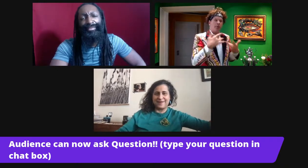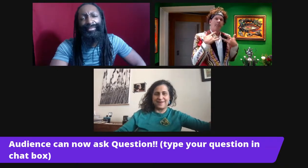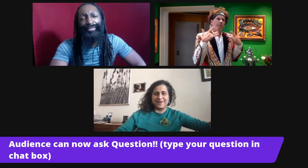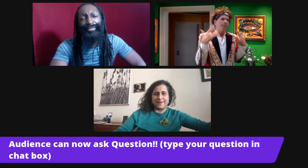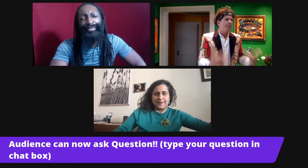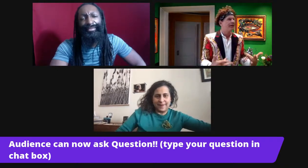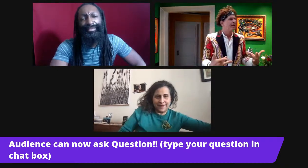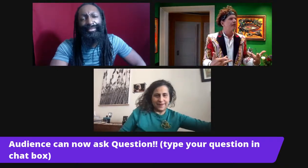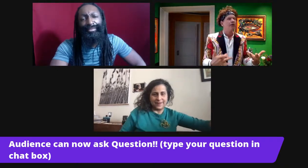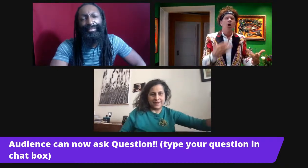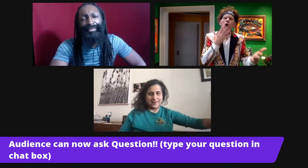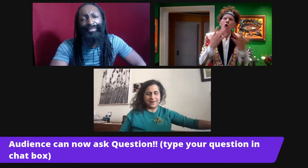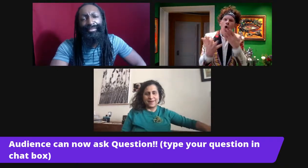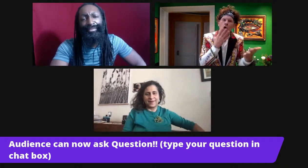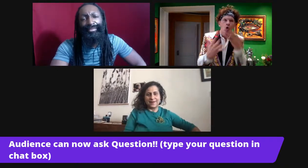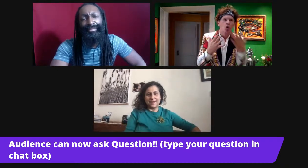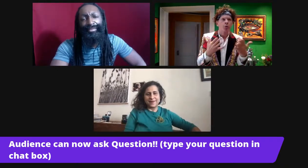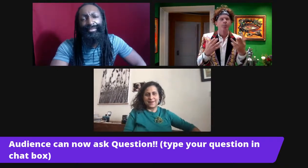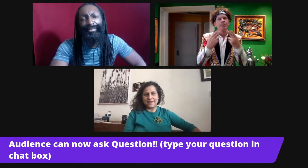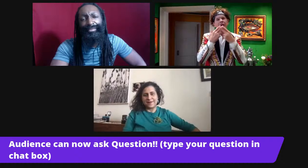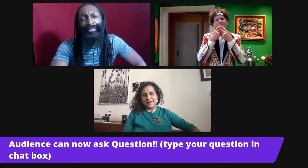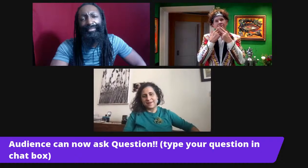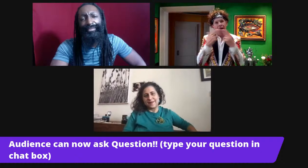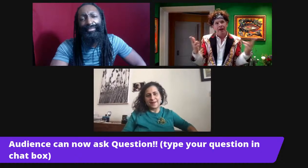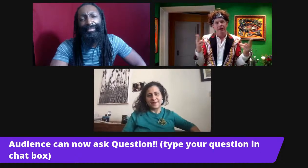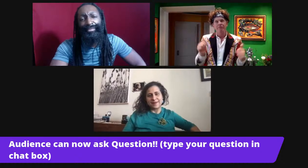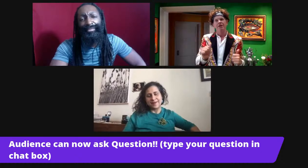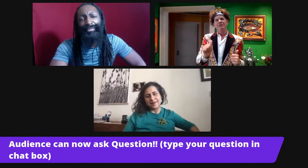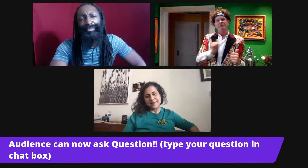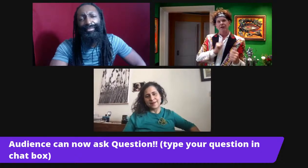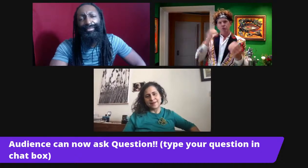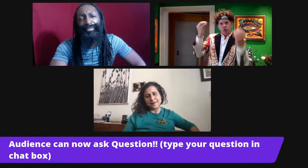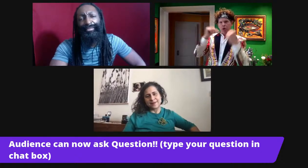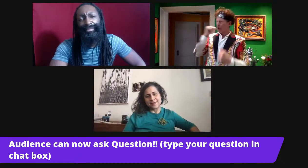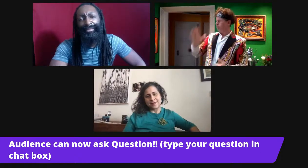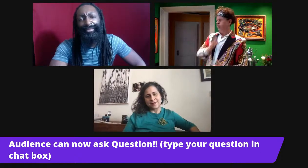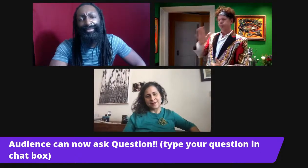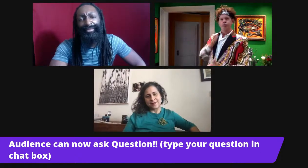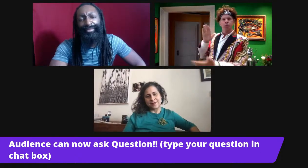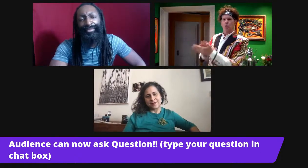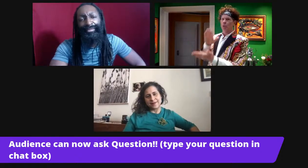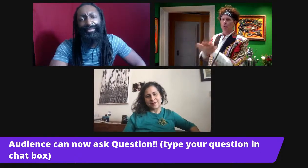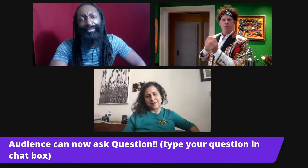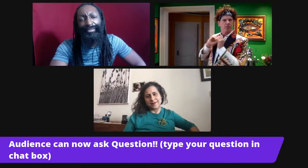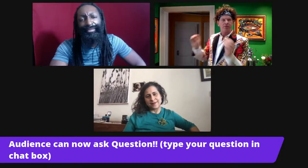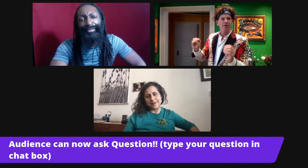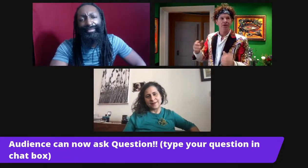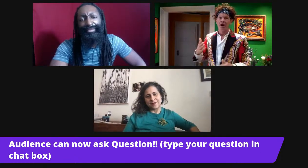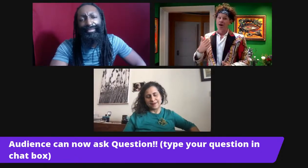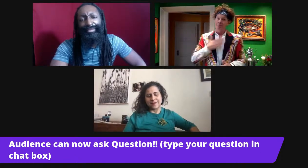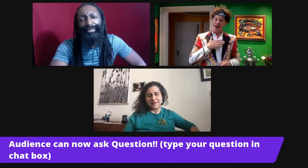inspiration is African-American history art. It's that color, the incidence, the